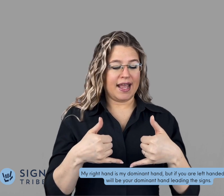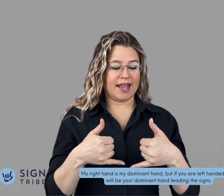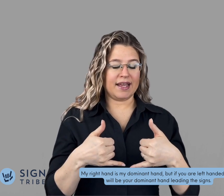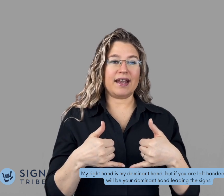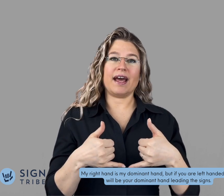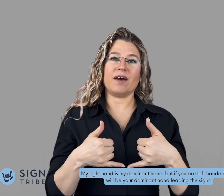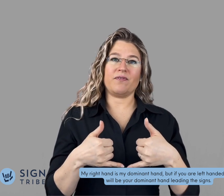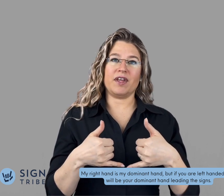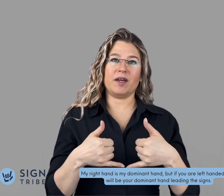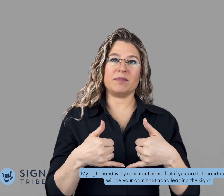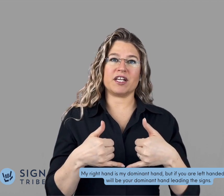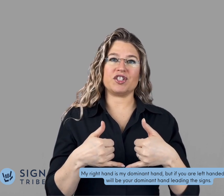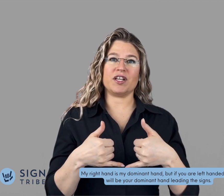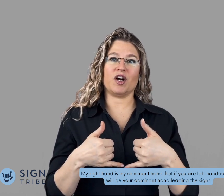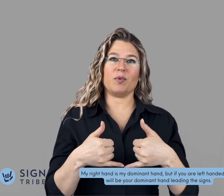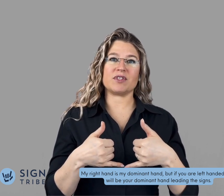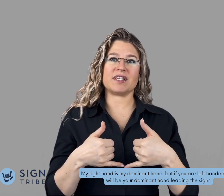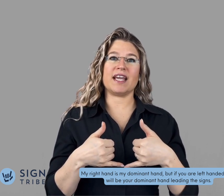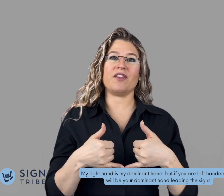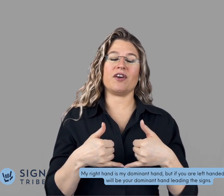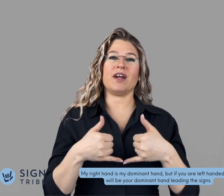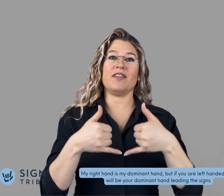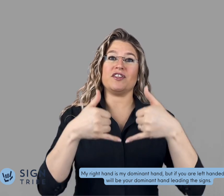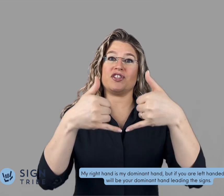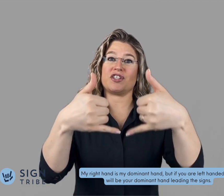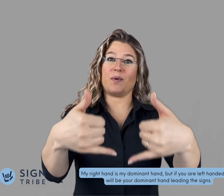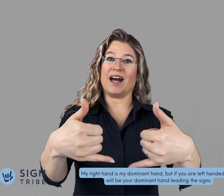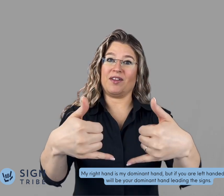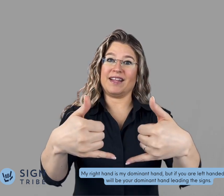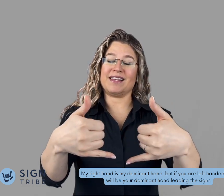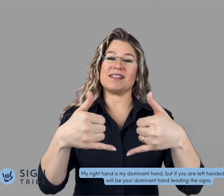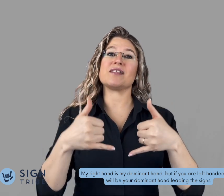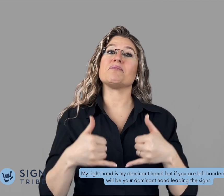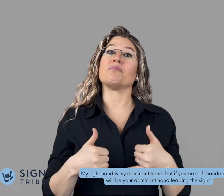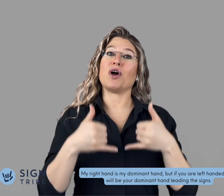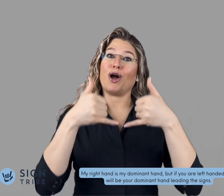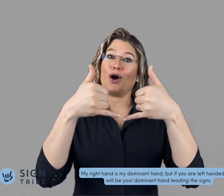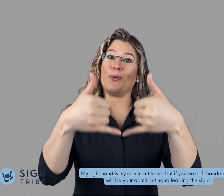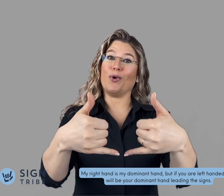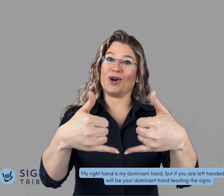and have them touching almost together, and then just go out like this. Award.